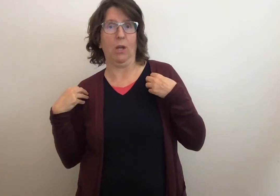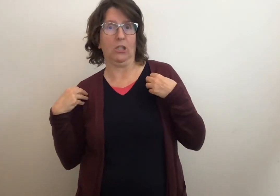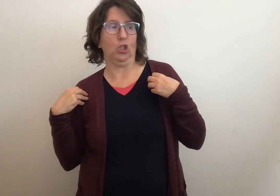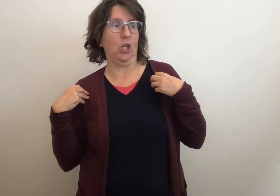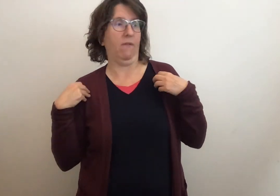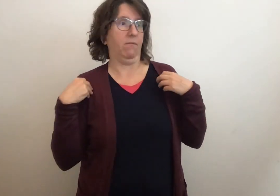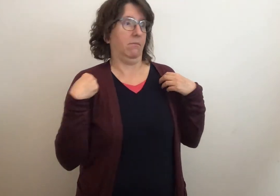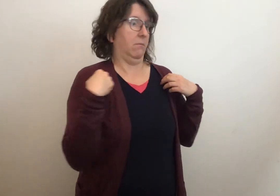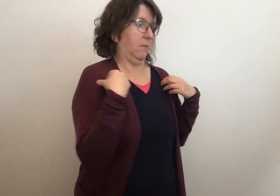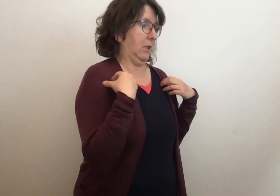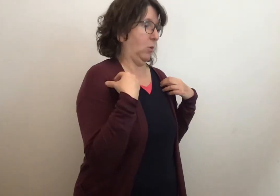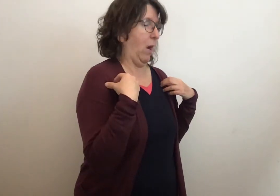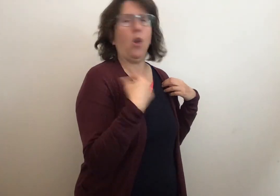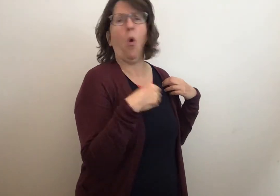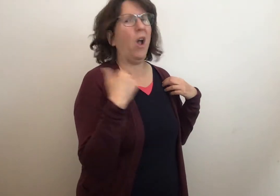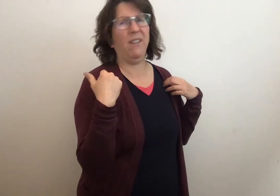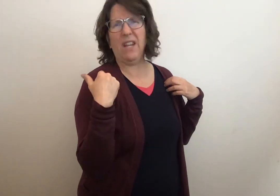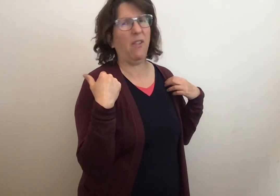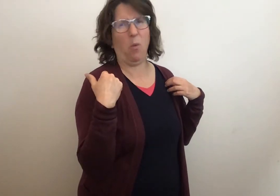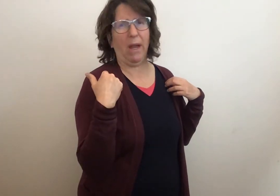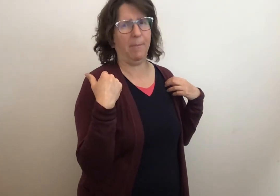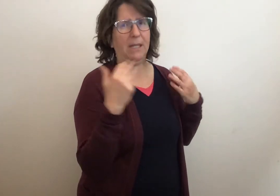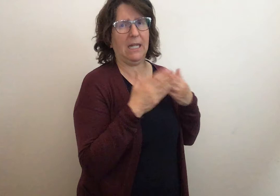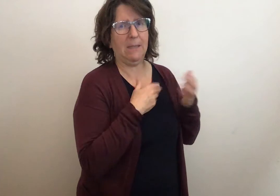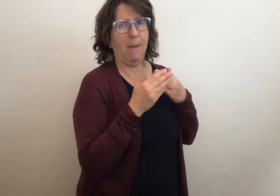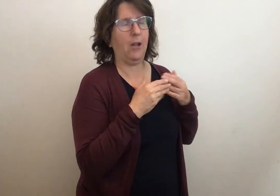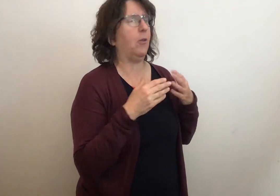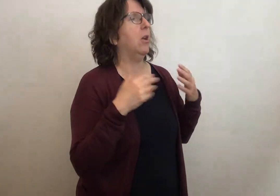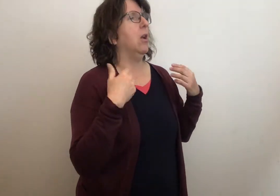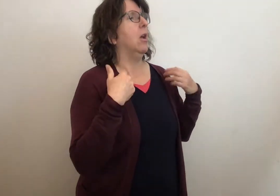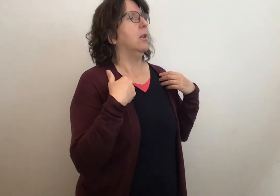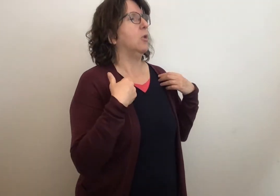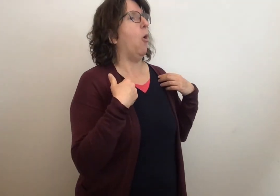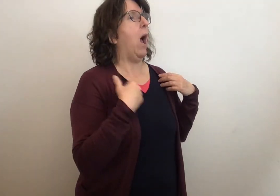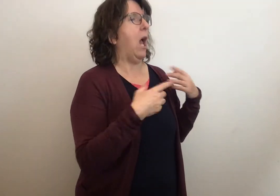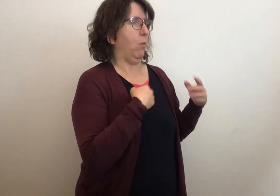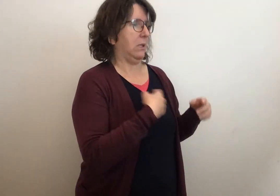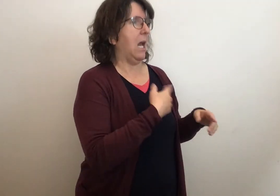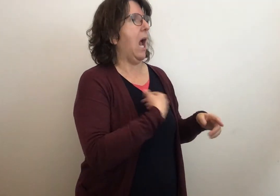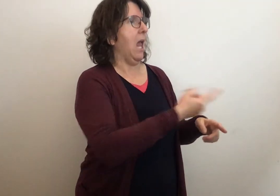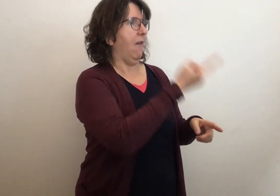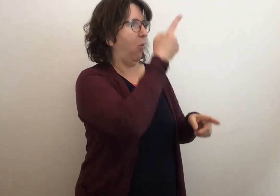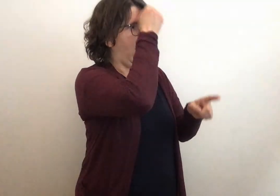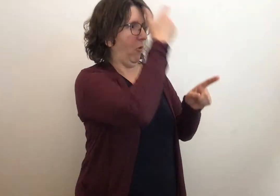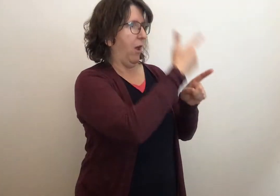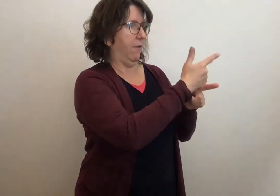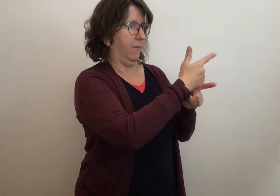can shift this way or the other way. It doesn't matter. So I would say I have one brother.